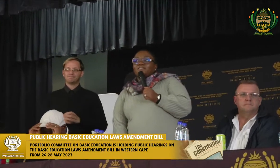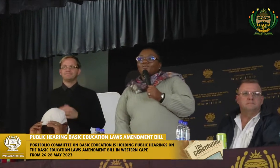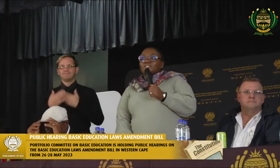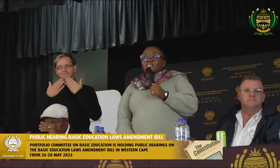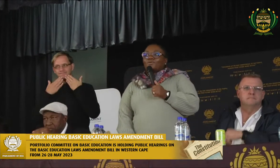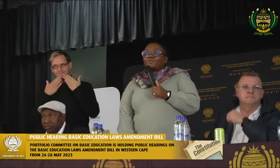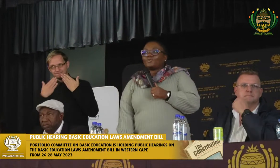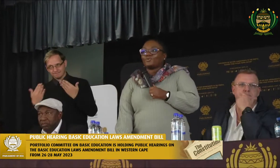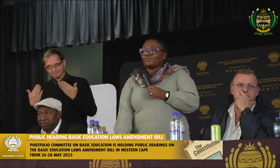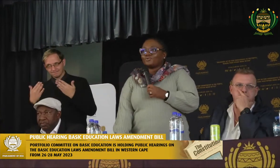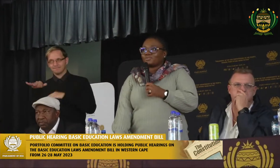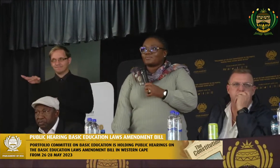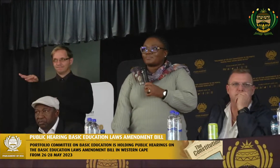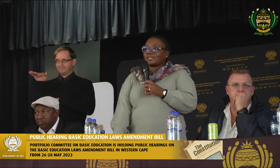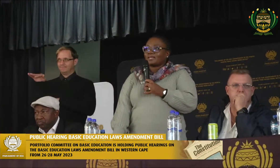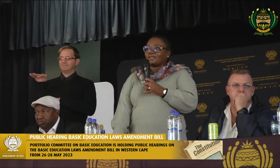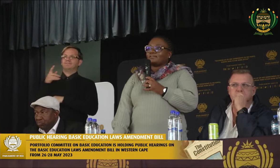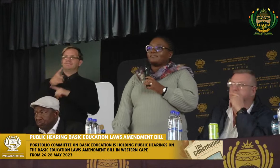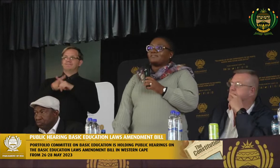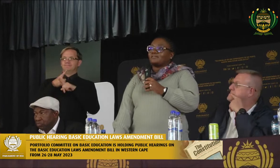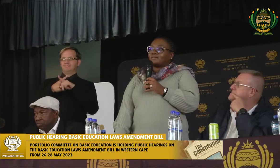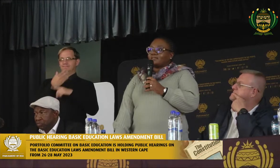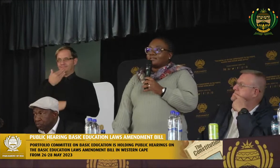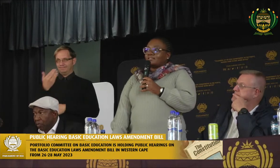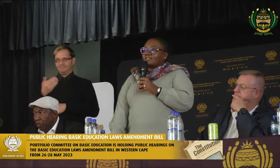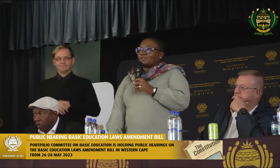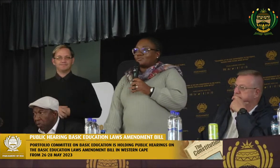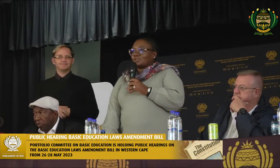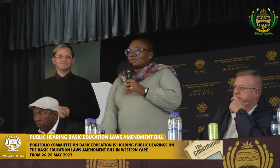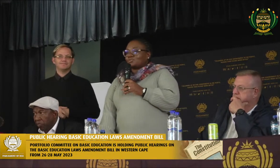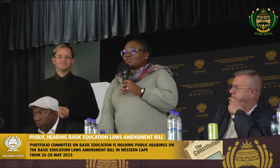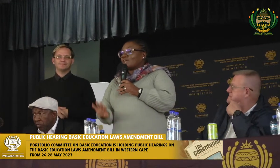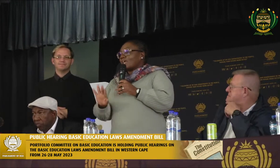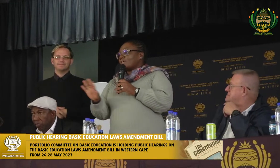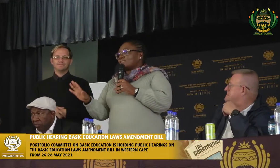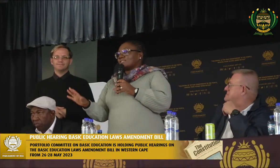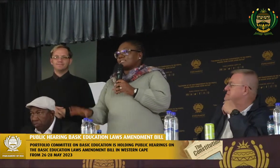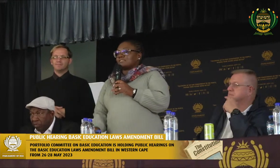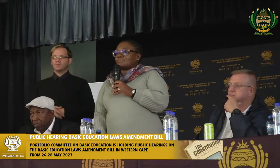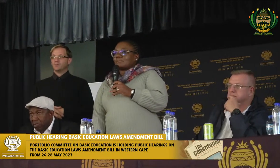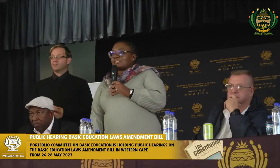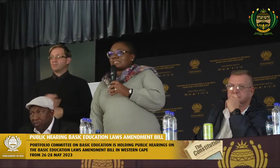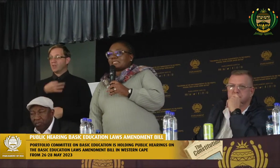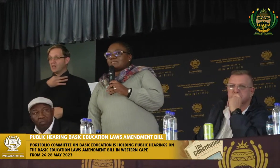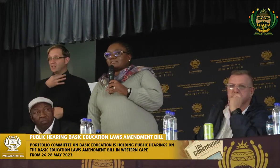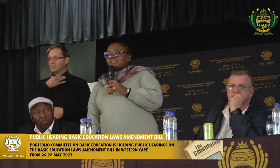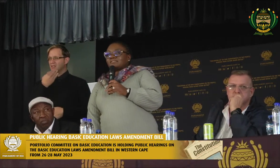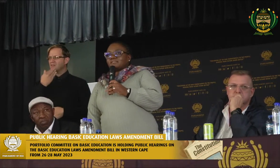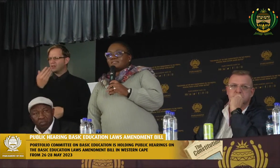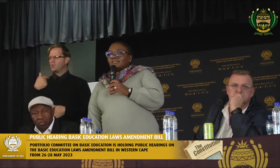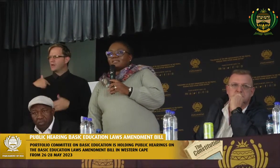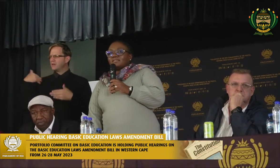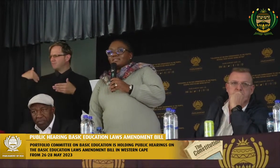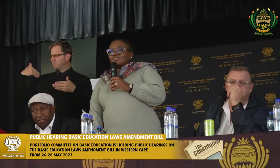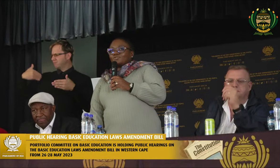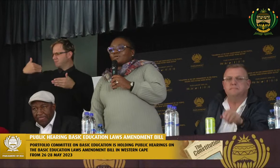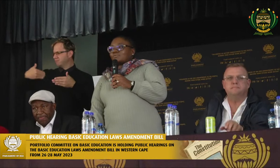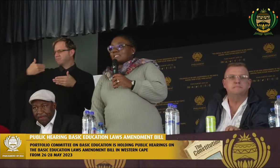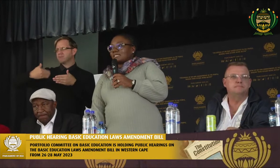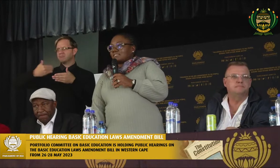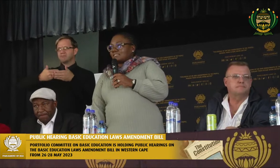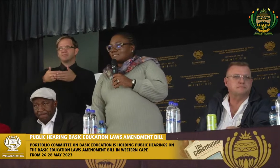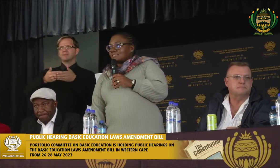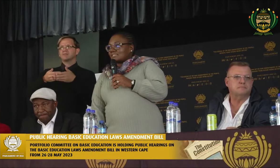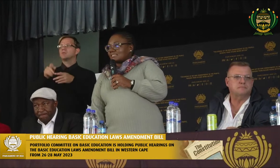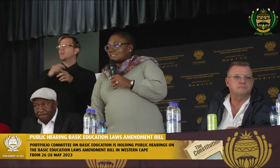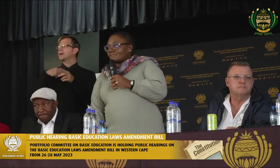Siyabonga, enkosi kakhulu, Speaker. Thank you very much. We've had these public hearings throughout